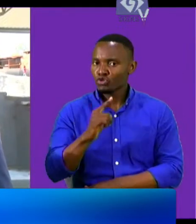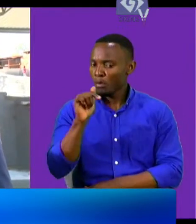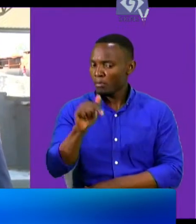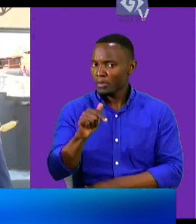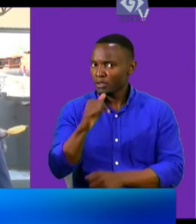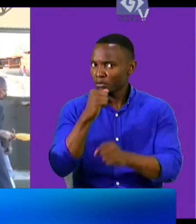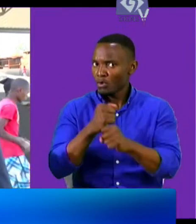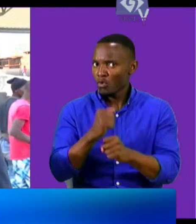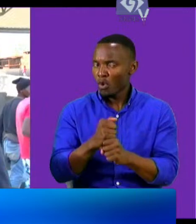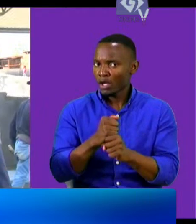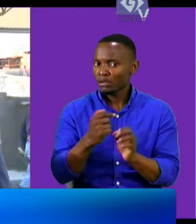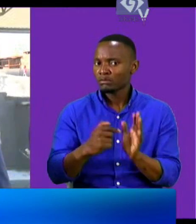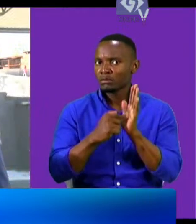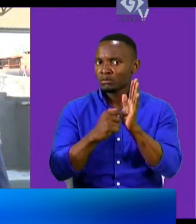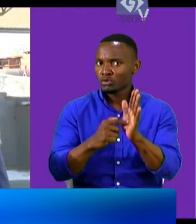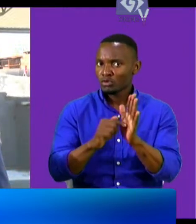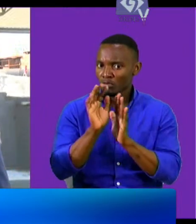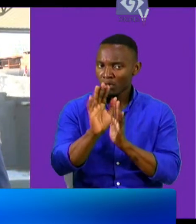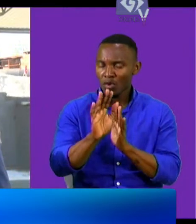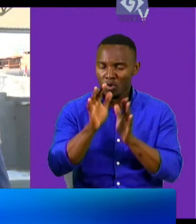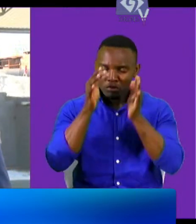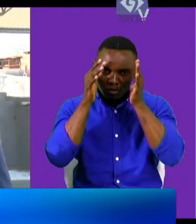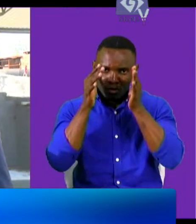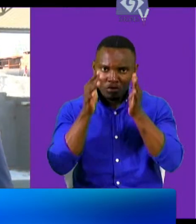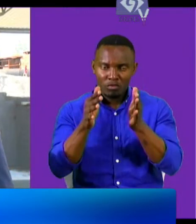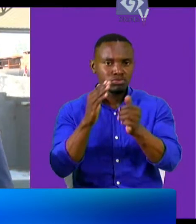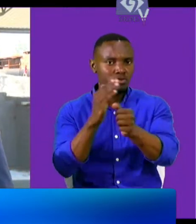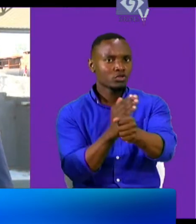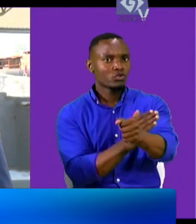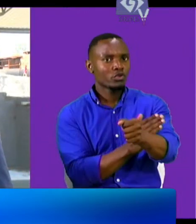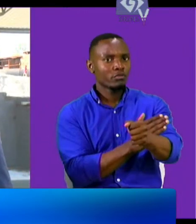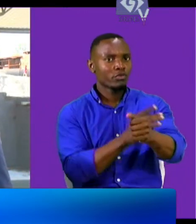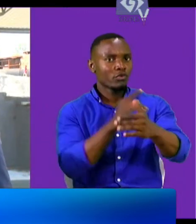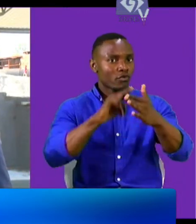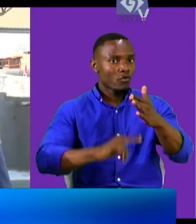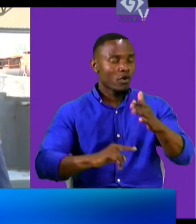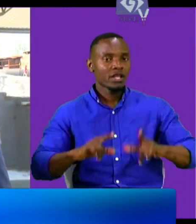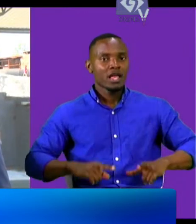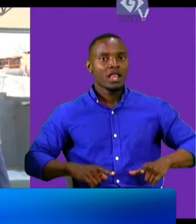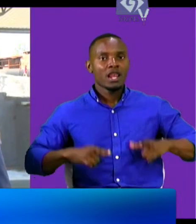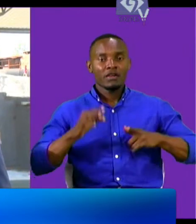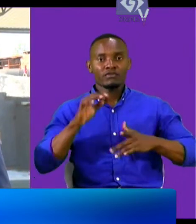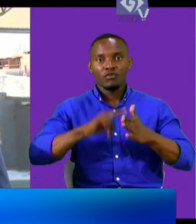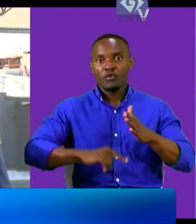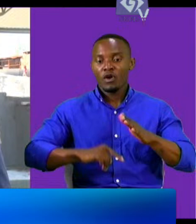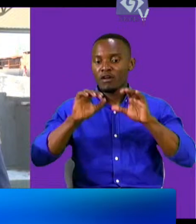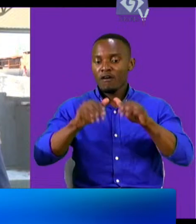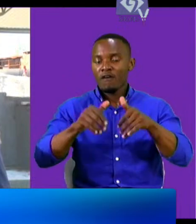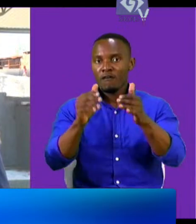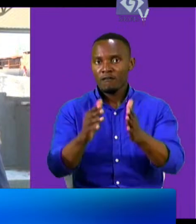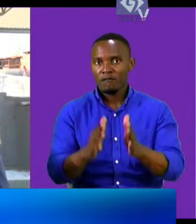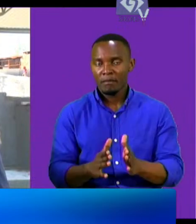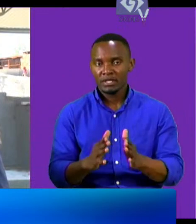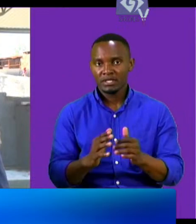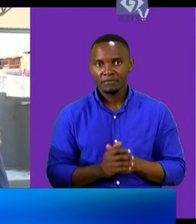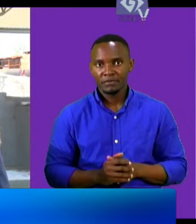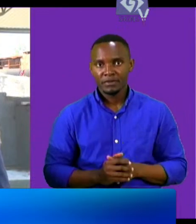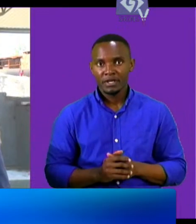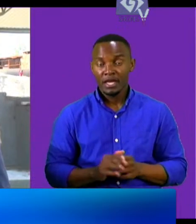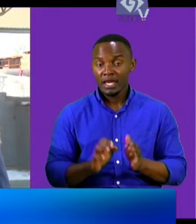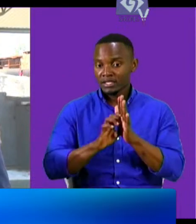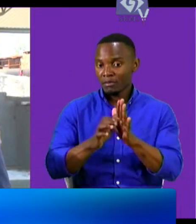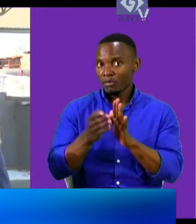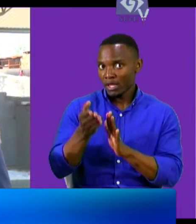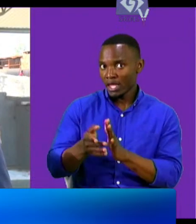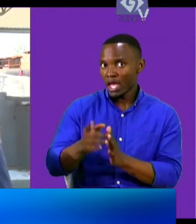show of her commitment to improve the lives of the farming community. For example, here in Togonye,